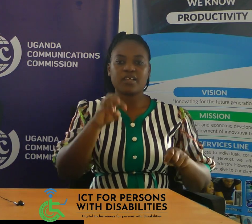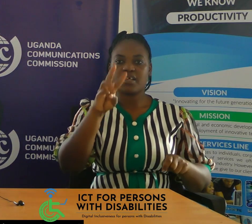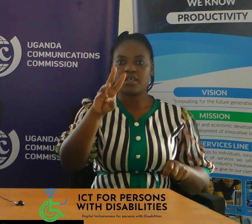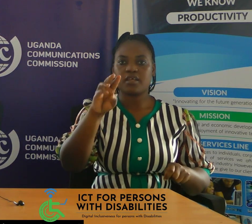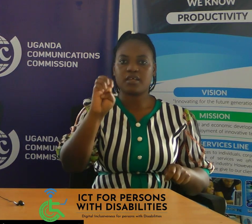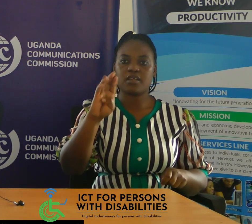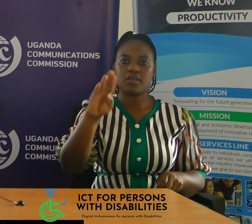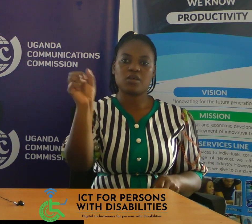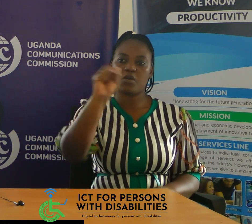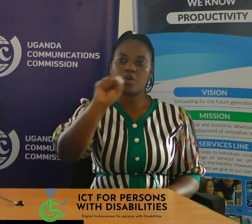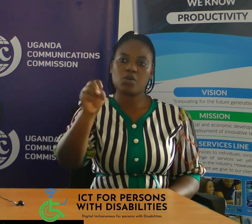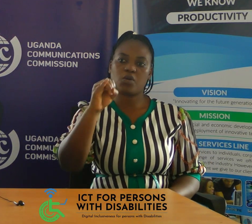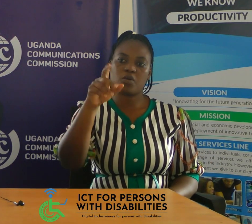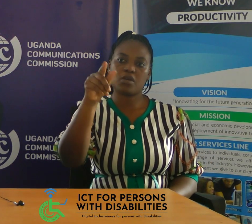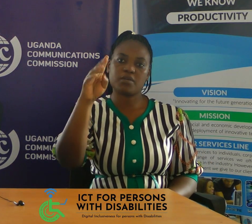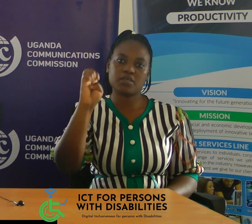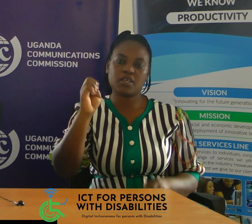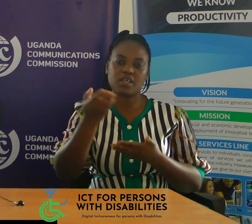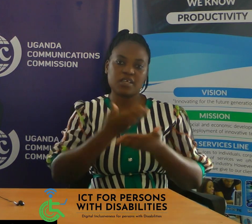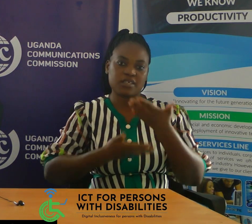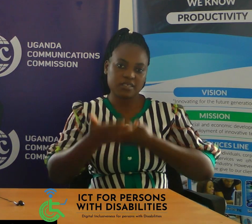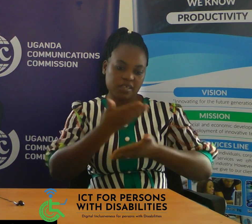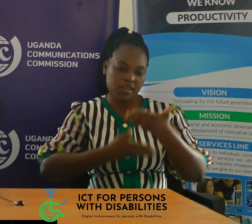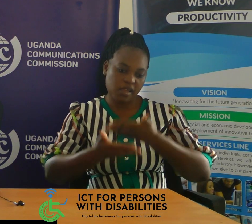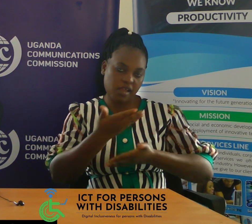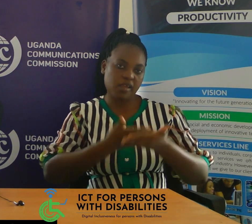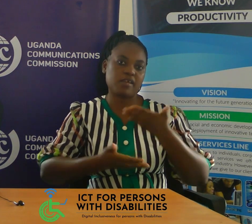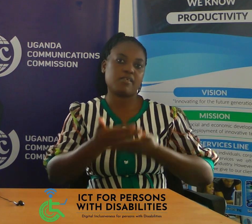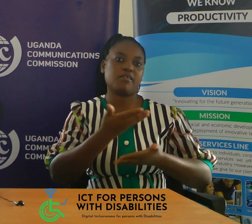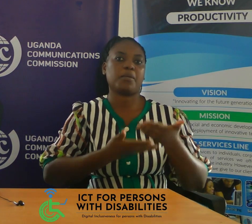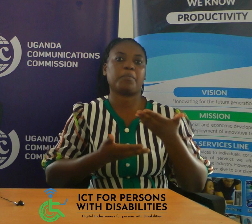website. I shared